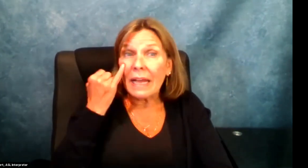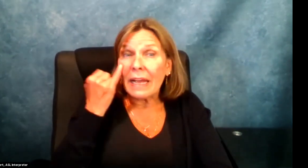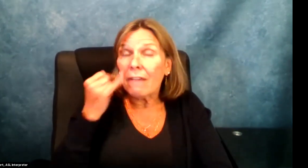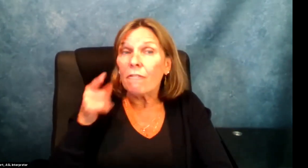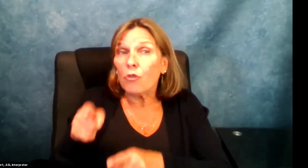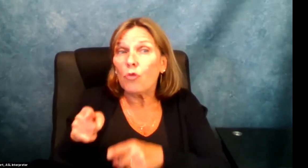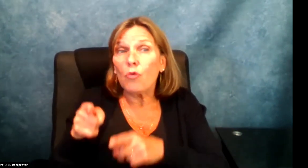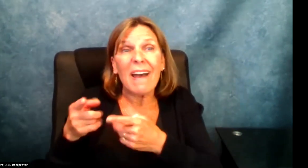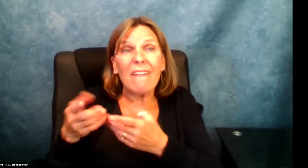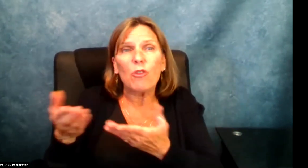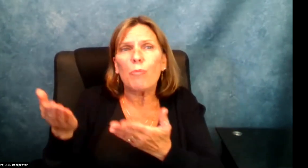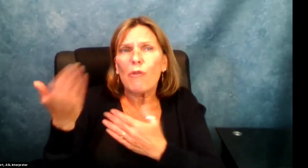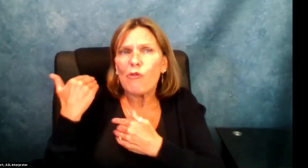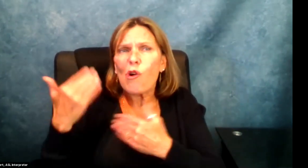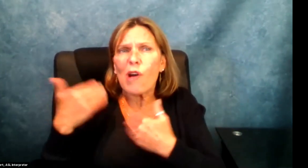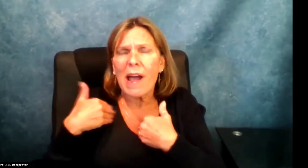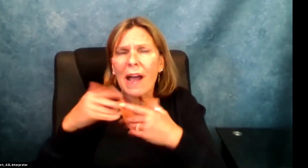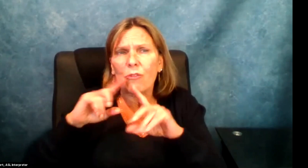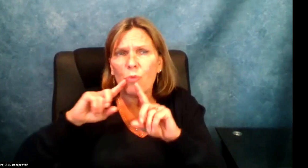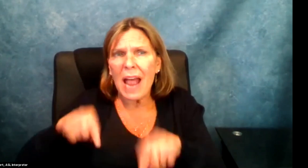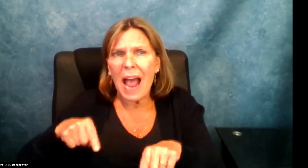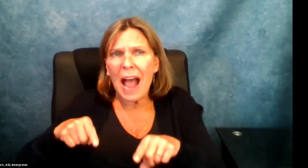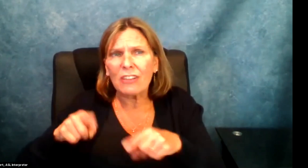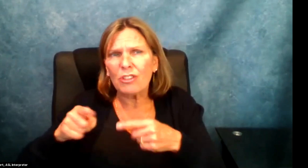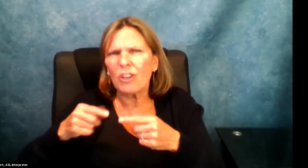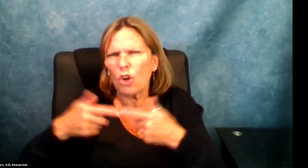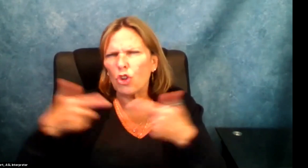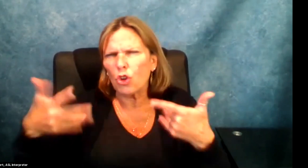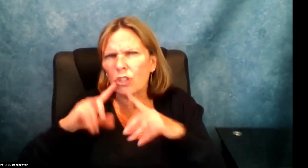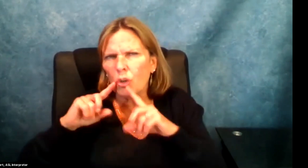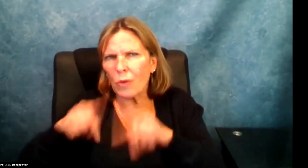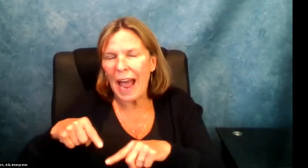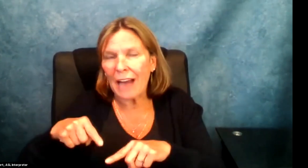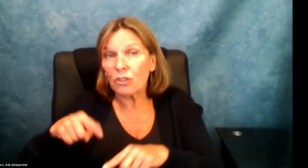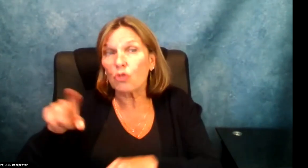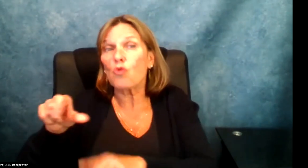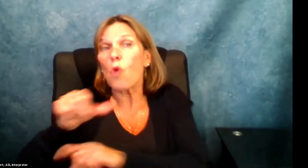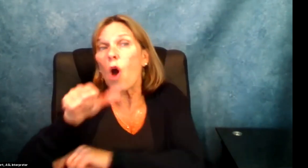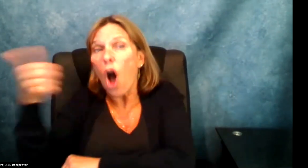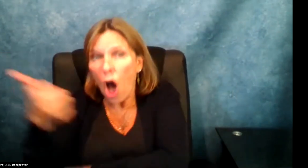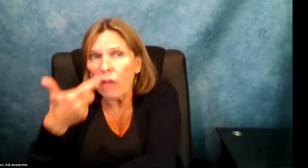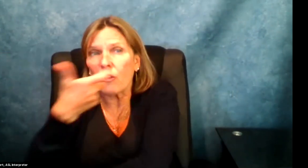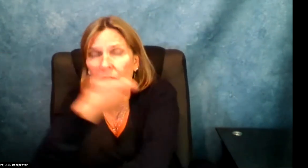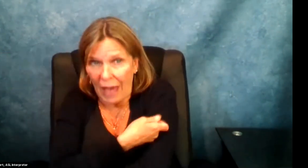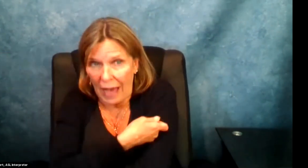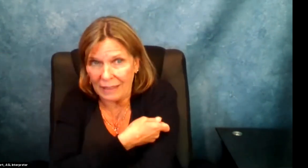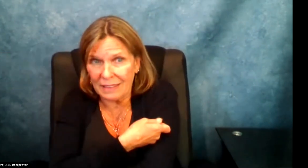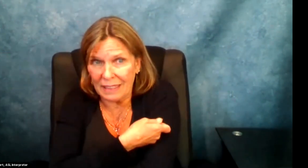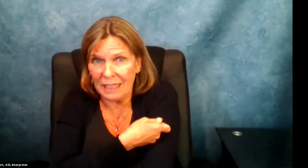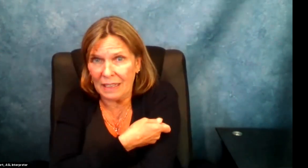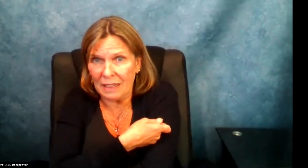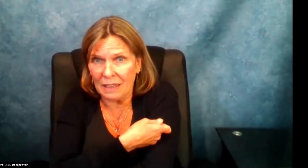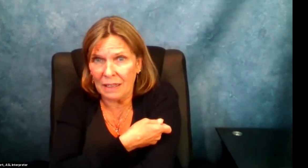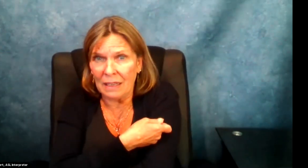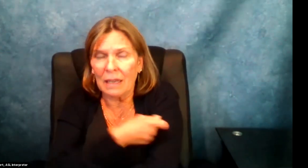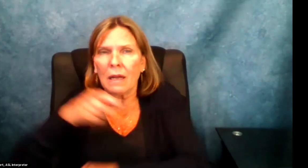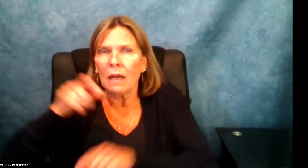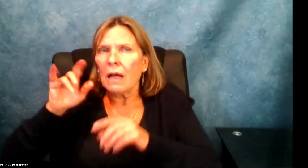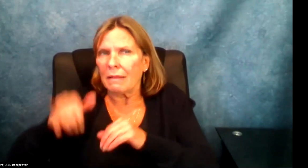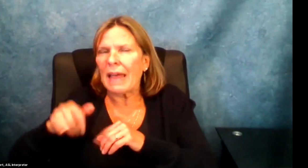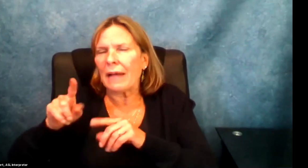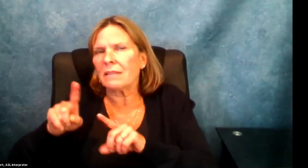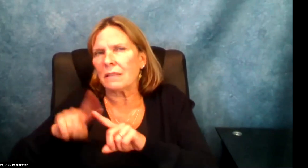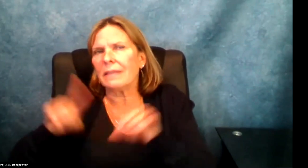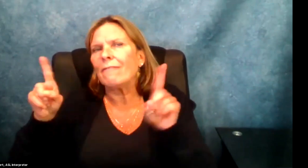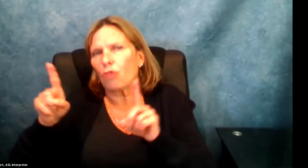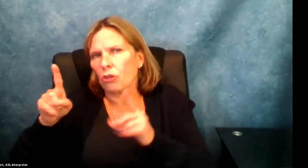to an individual vaccine, that's not the COVID vaccine, that's a longer conversation and we need to talk